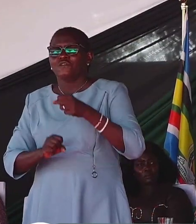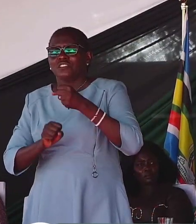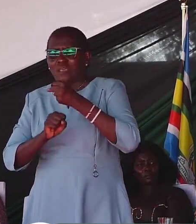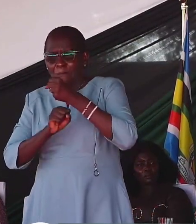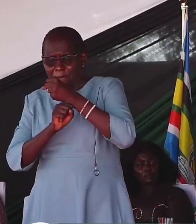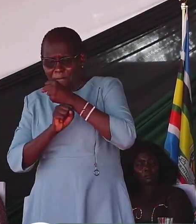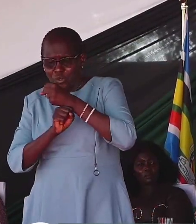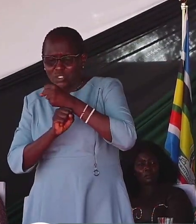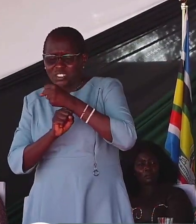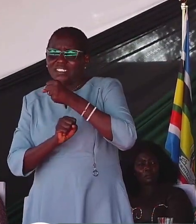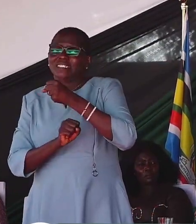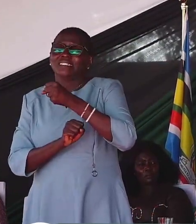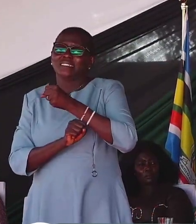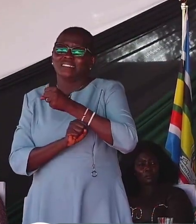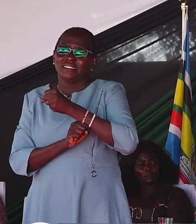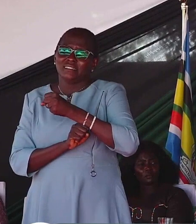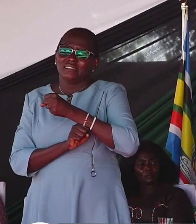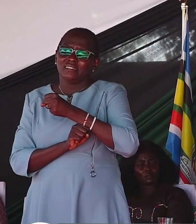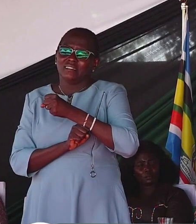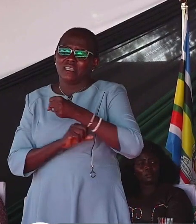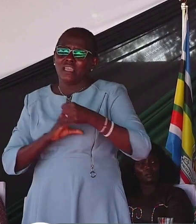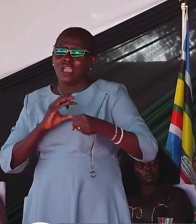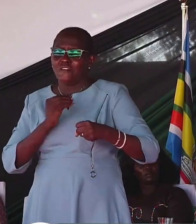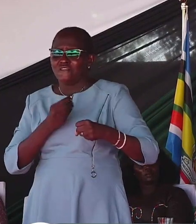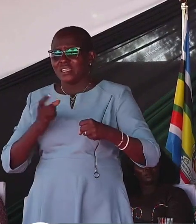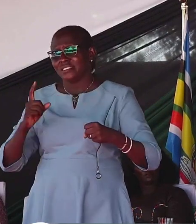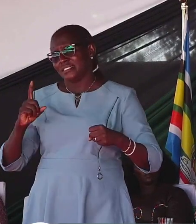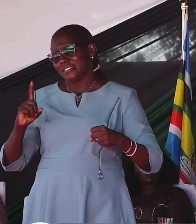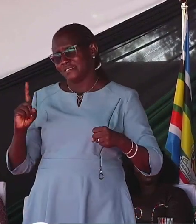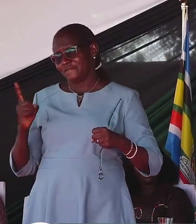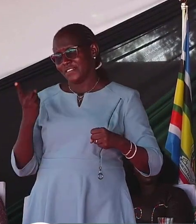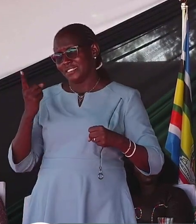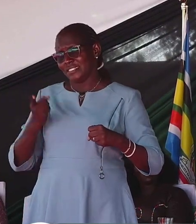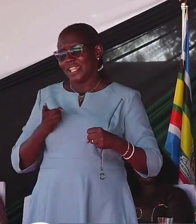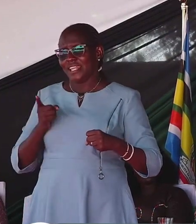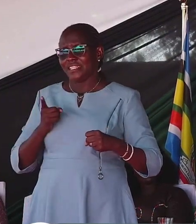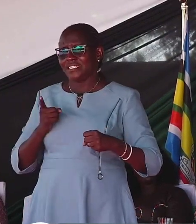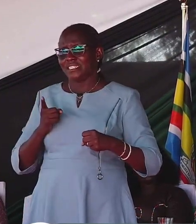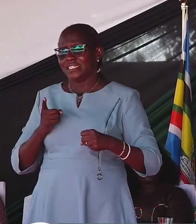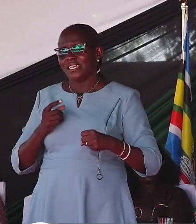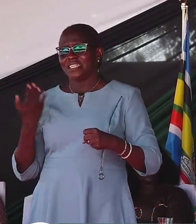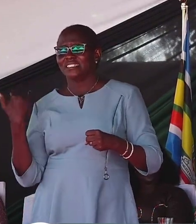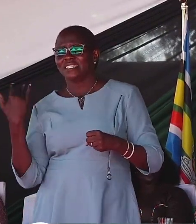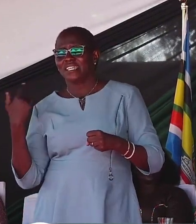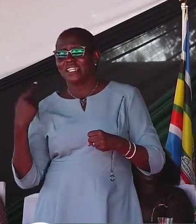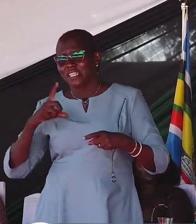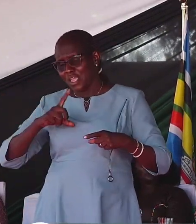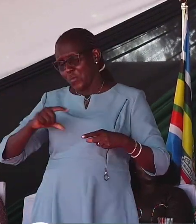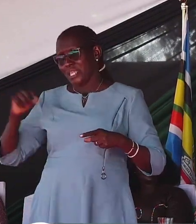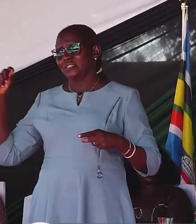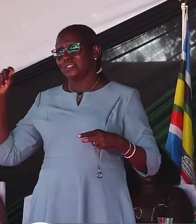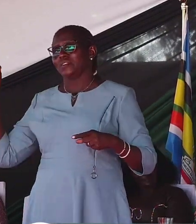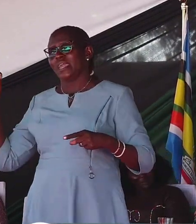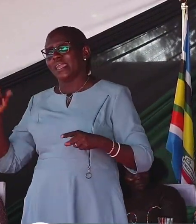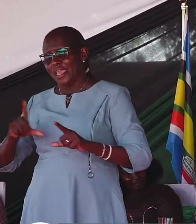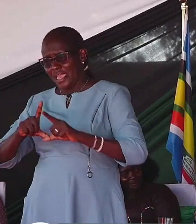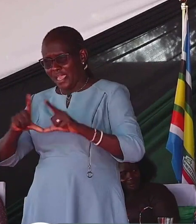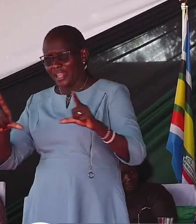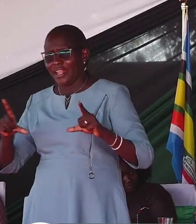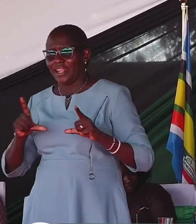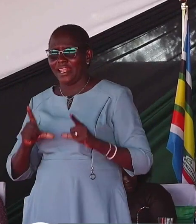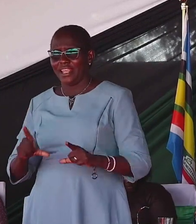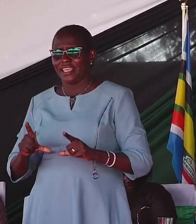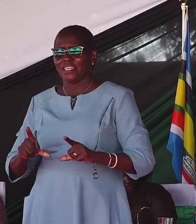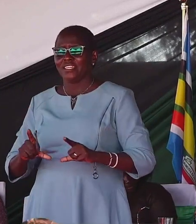supporting our first ladies. I think yesterday they went to the lake. I think it was